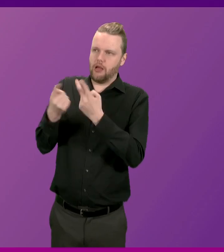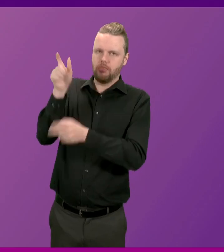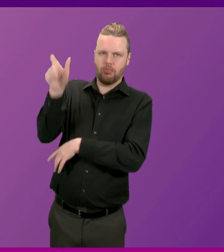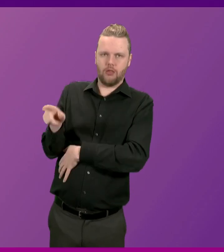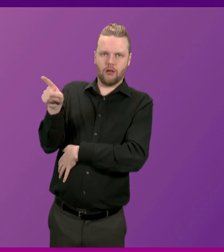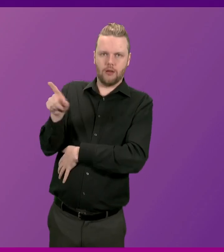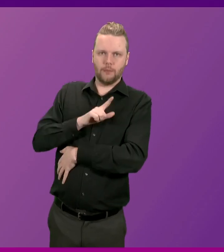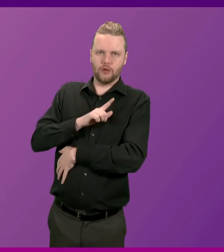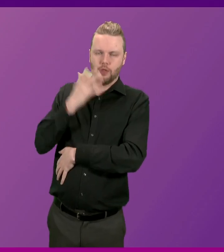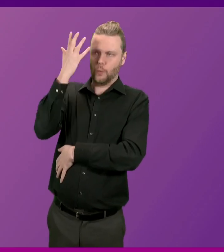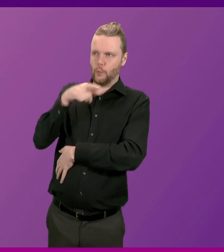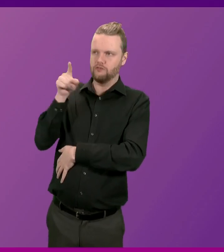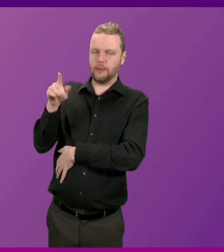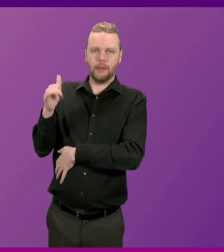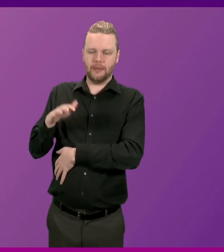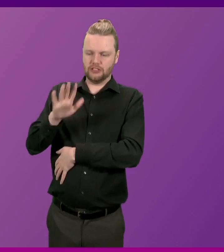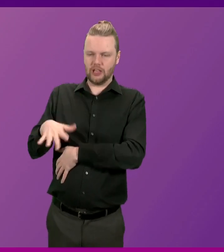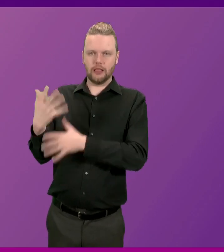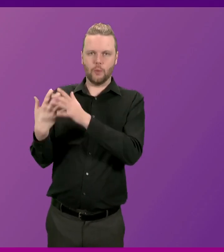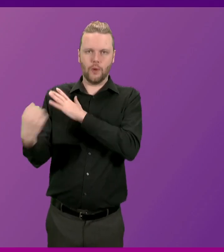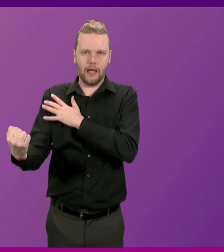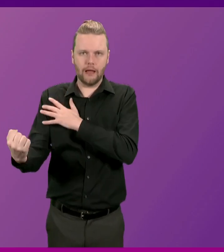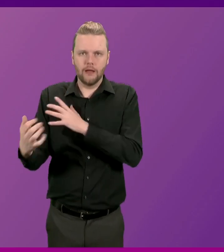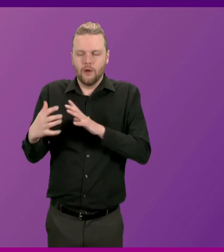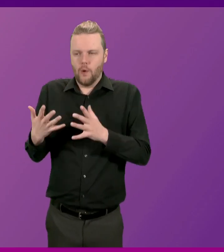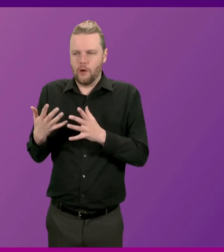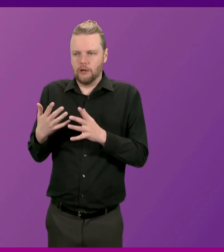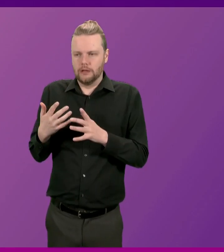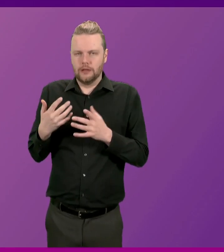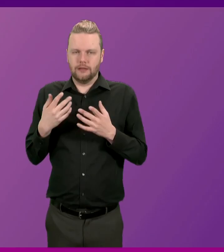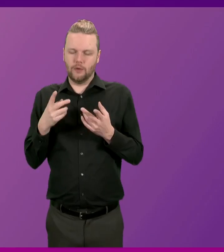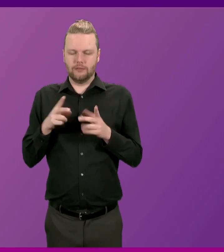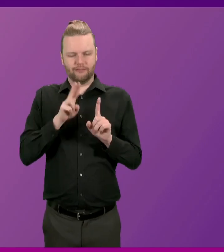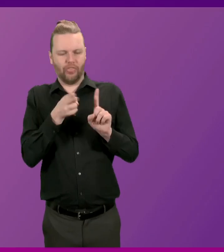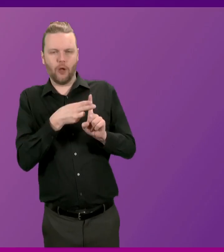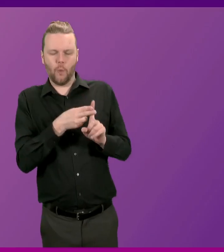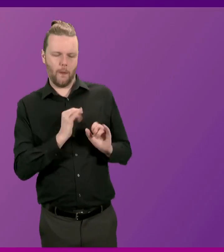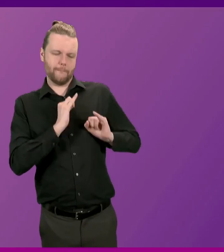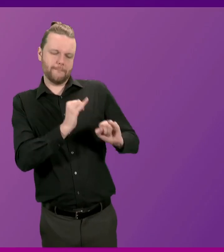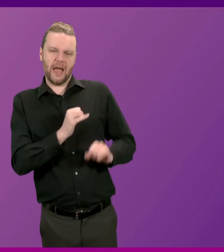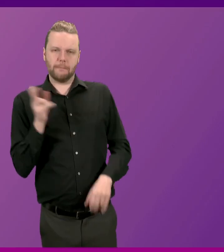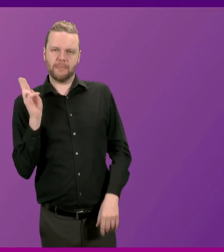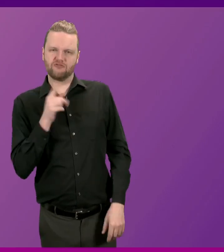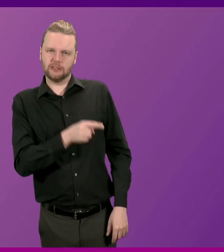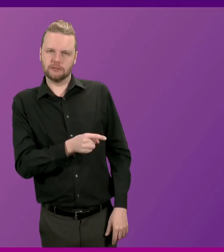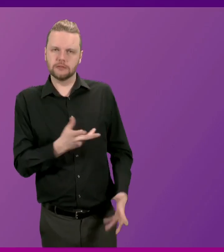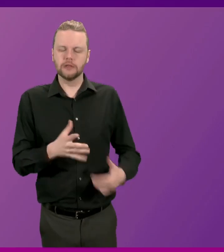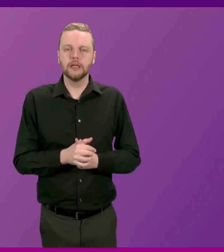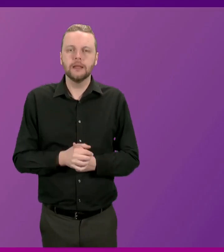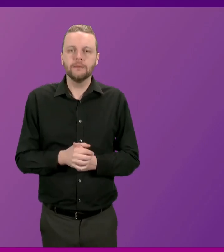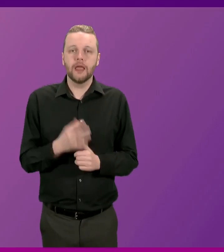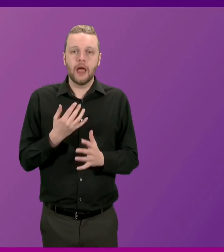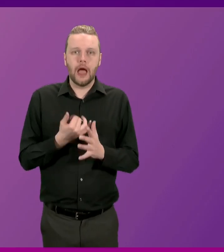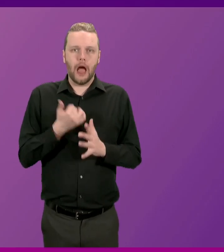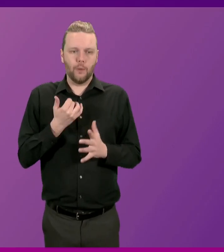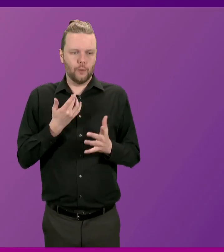because they're worried the child might be taken away, or you know, that stigma around being a bad parent. Absolutely. How